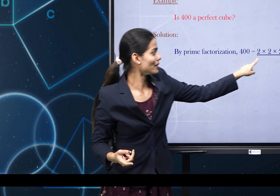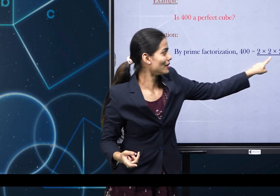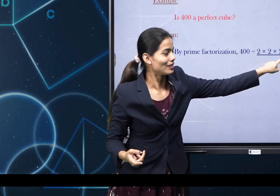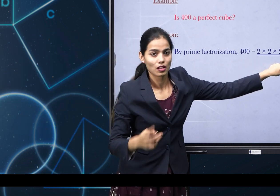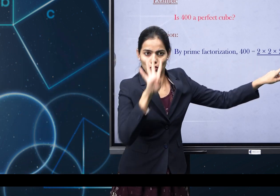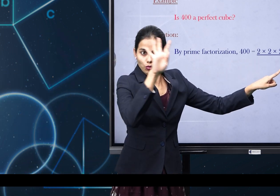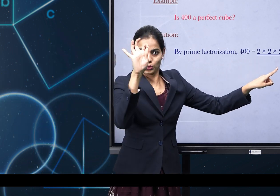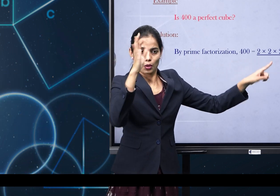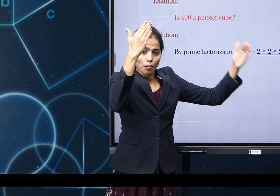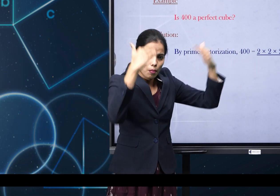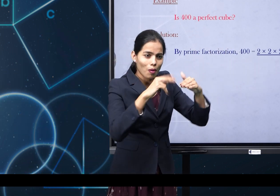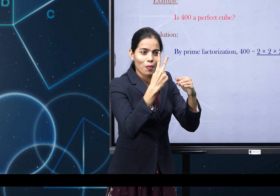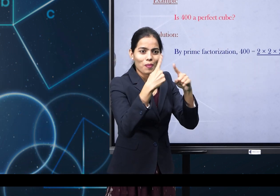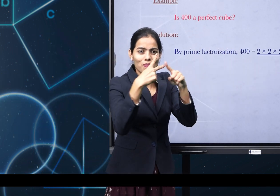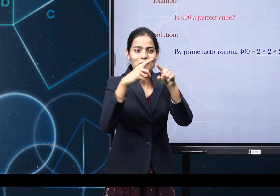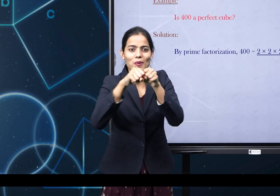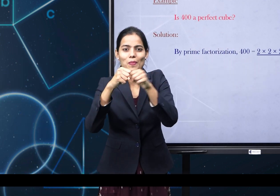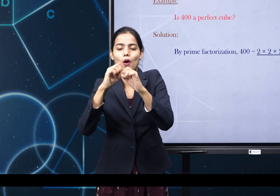2 into 5 into 5.